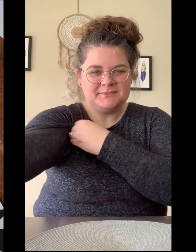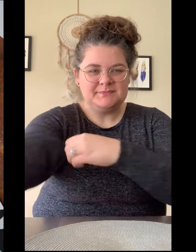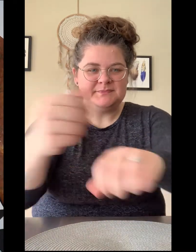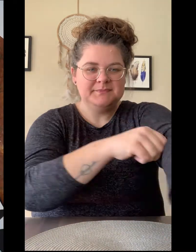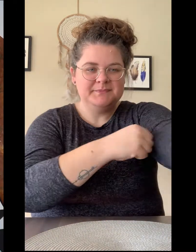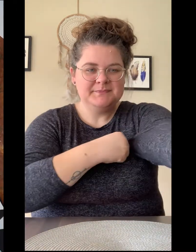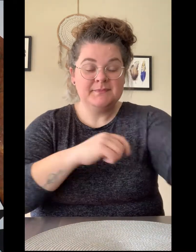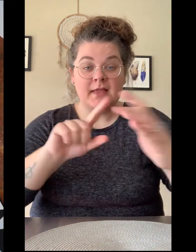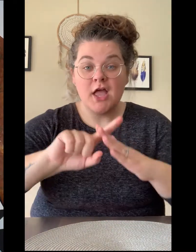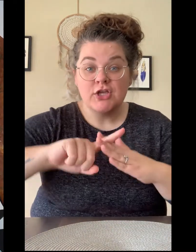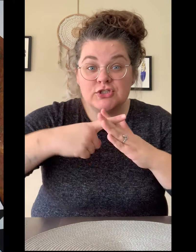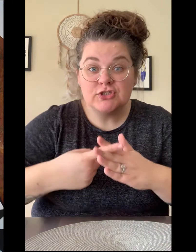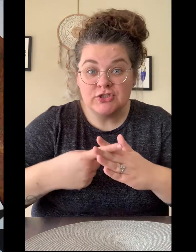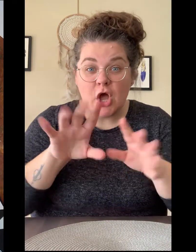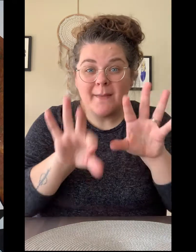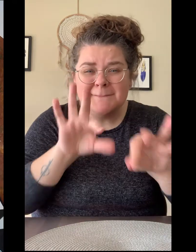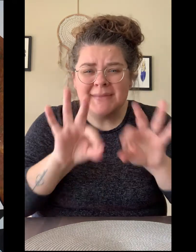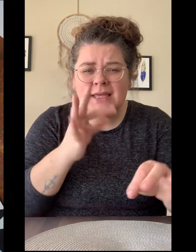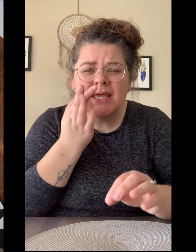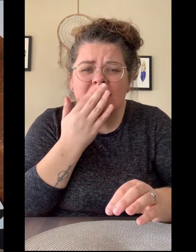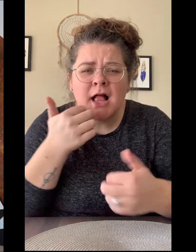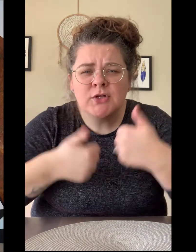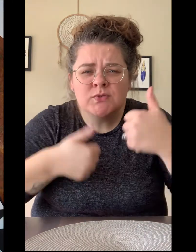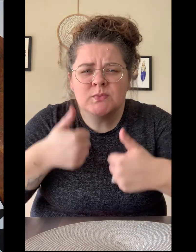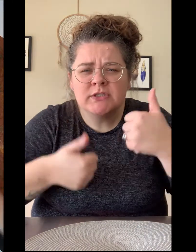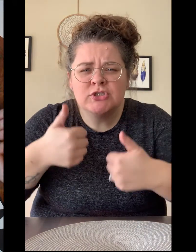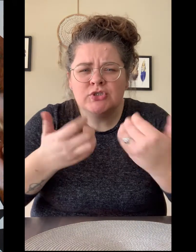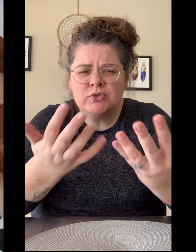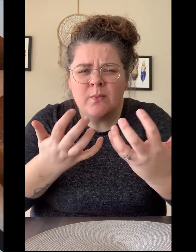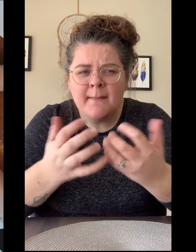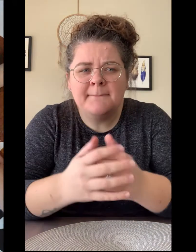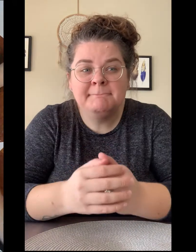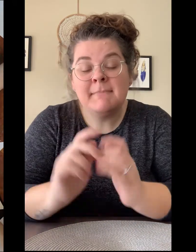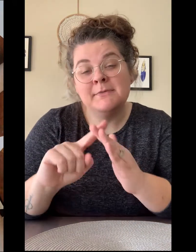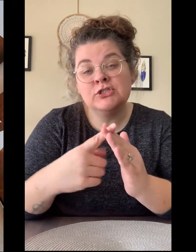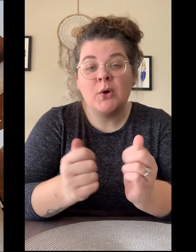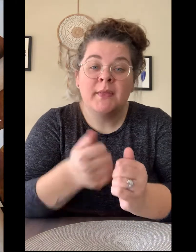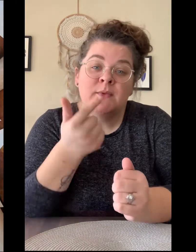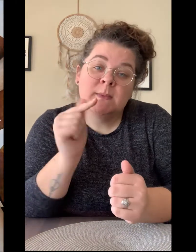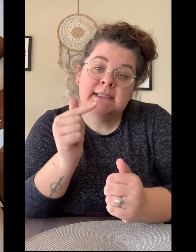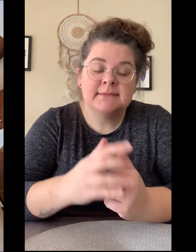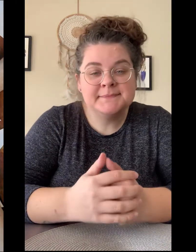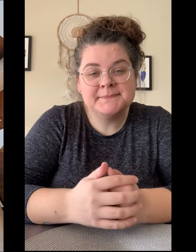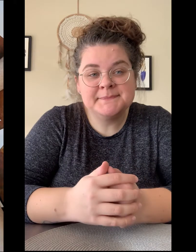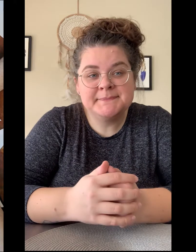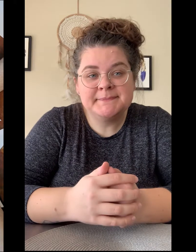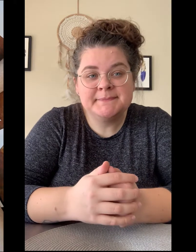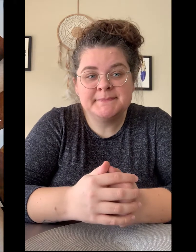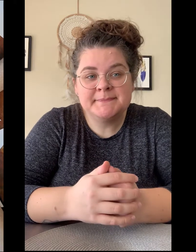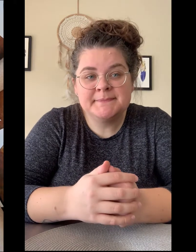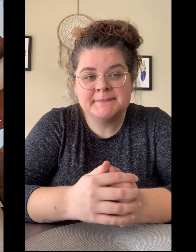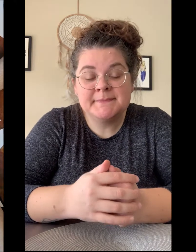Start picking out what colors you want to use. I'm going to start off with green. Color